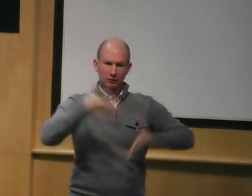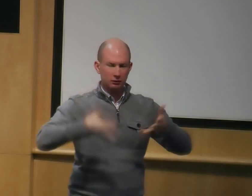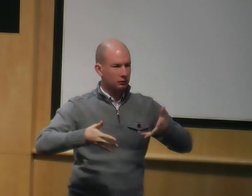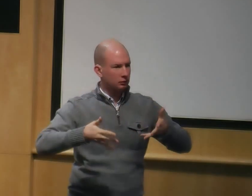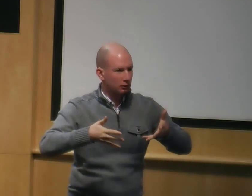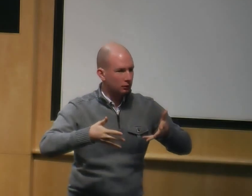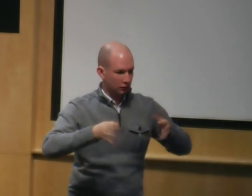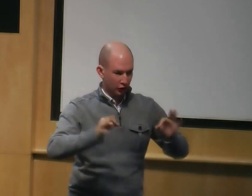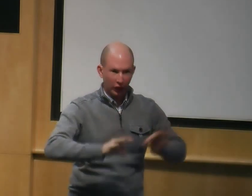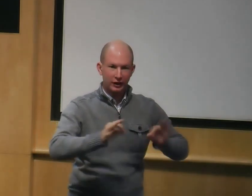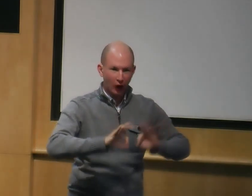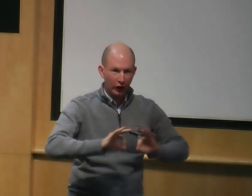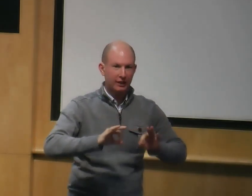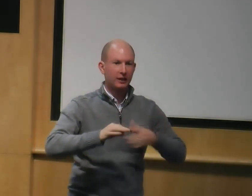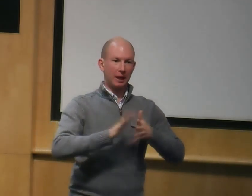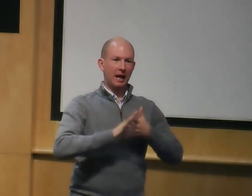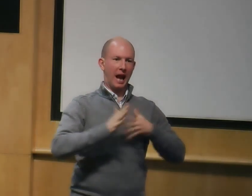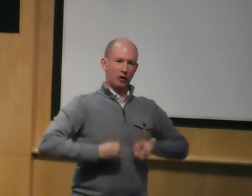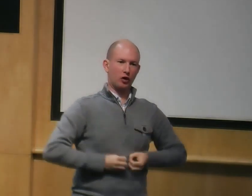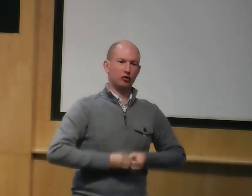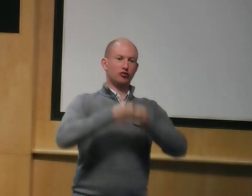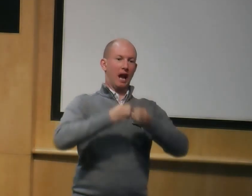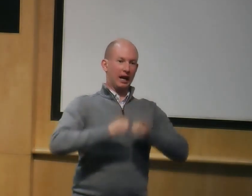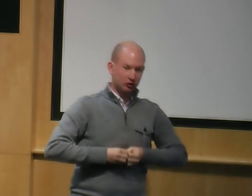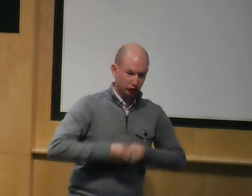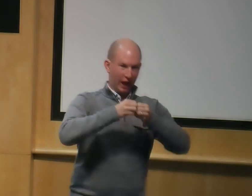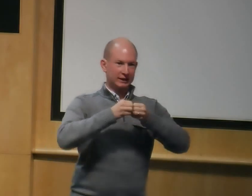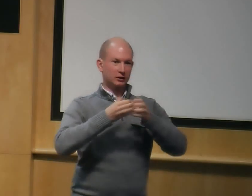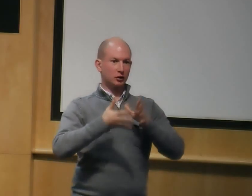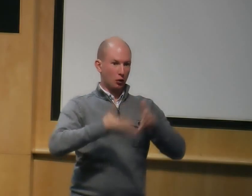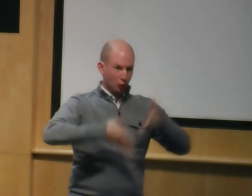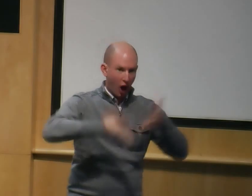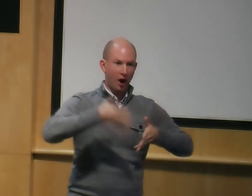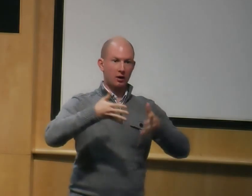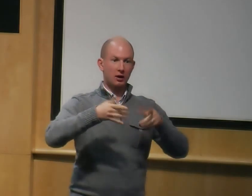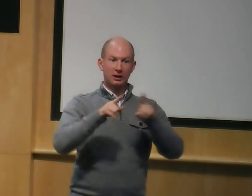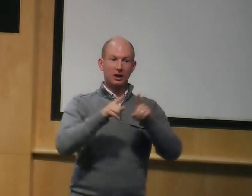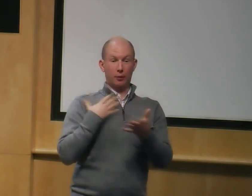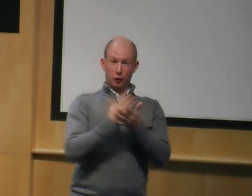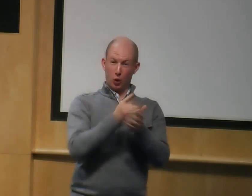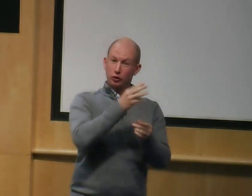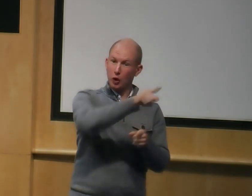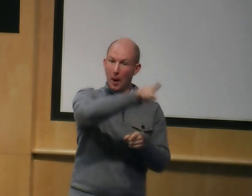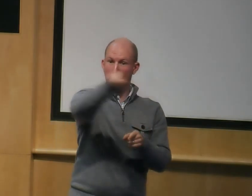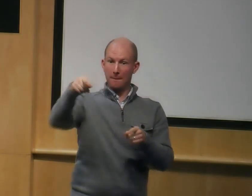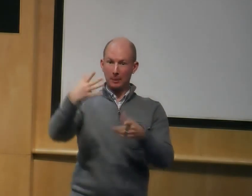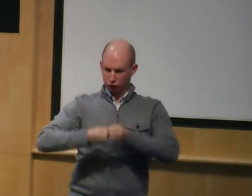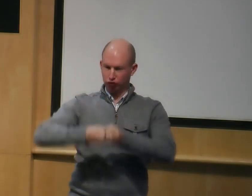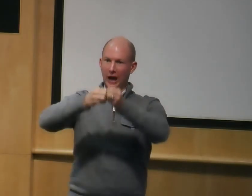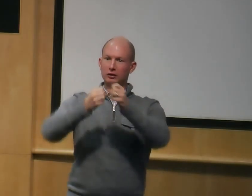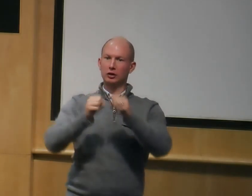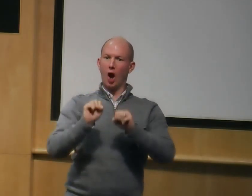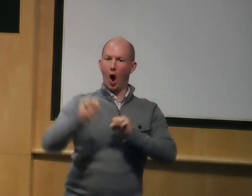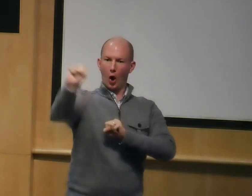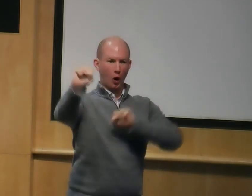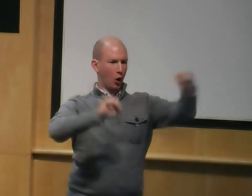jargon comes about. In BSL, we don't have the jargon as an equivalence. And we need to create that jargon. But I'm